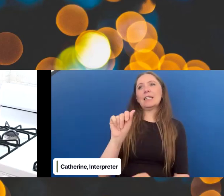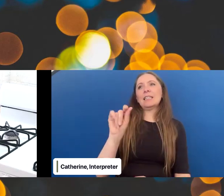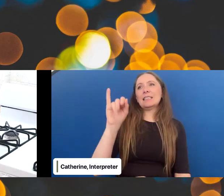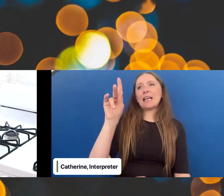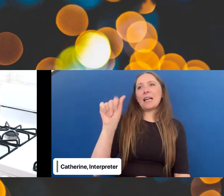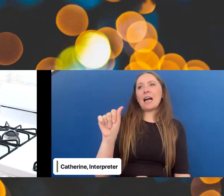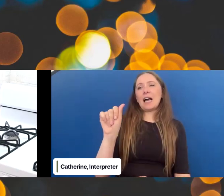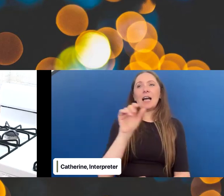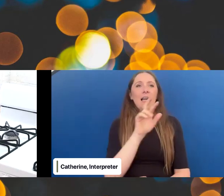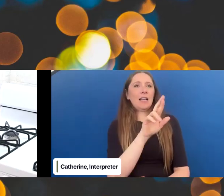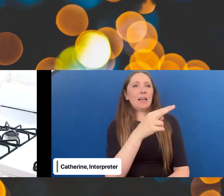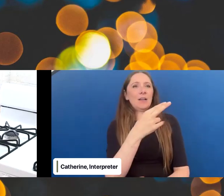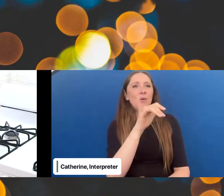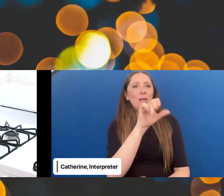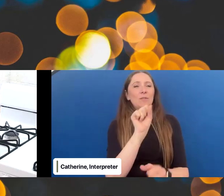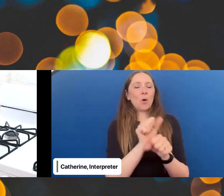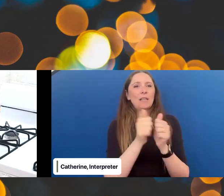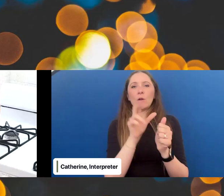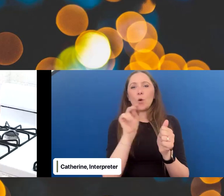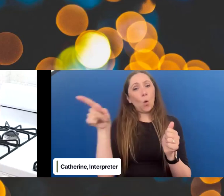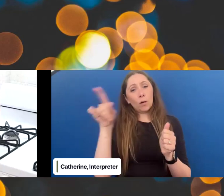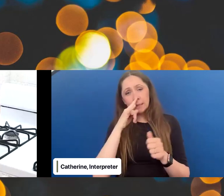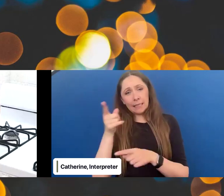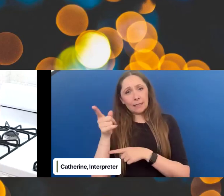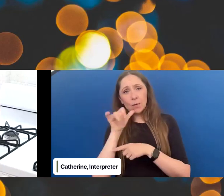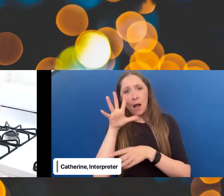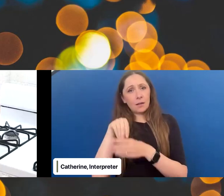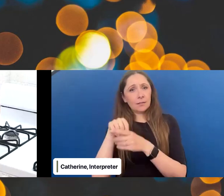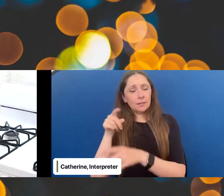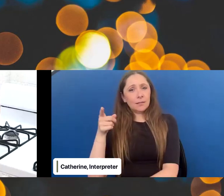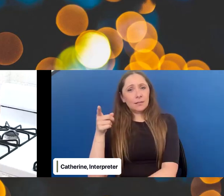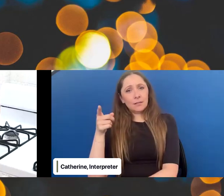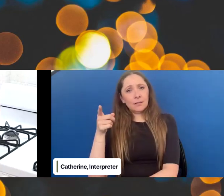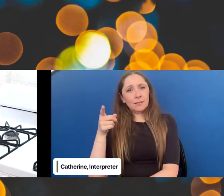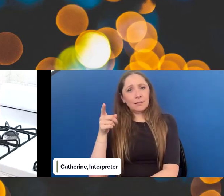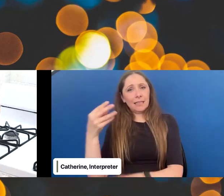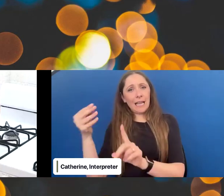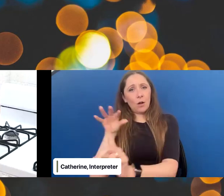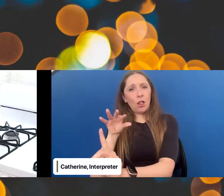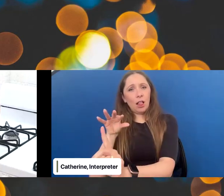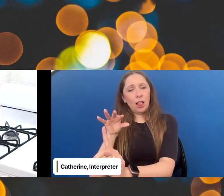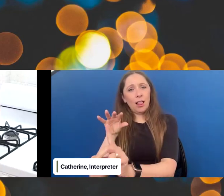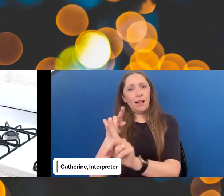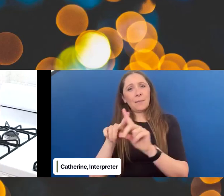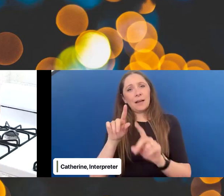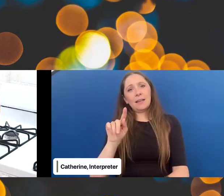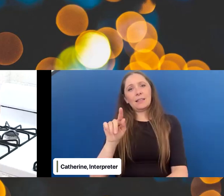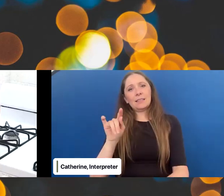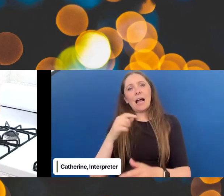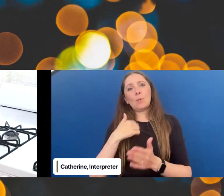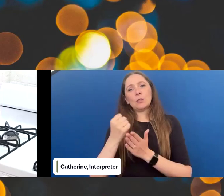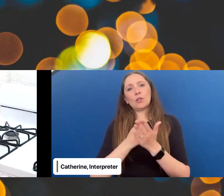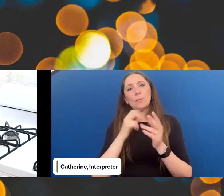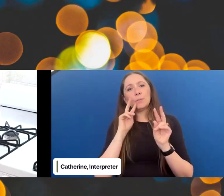And no, Taika's kids were not in that angle. It was the script supervisor